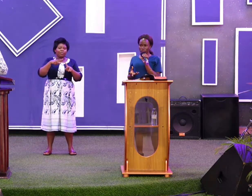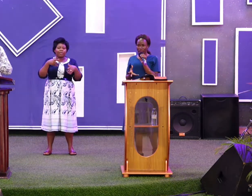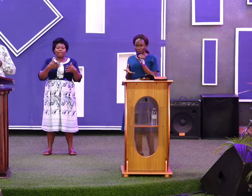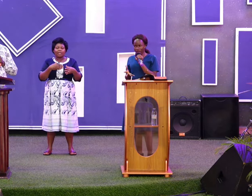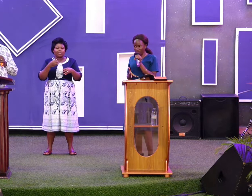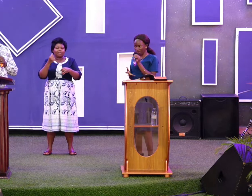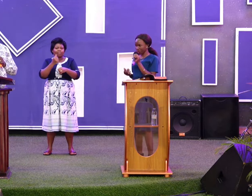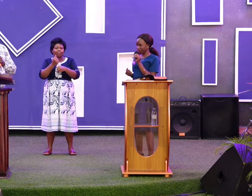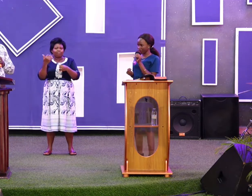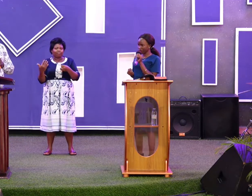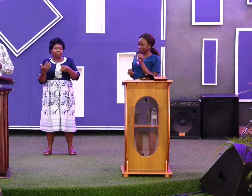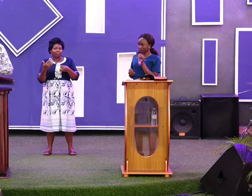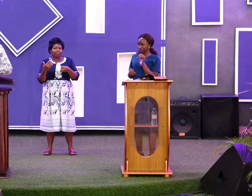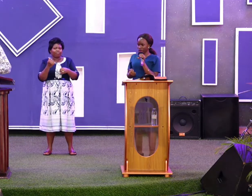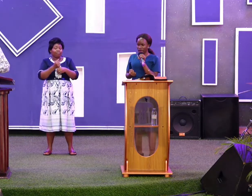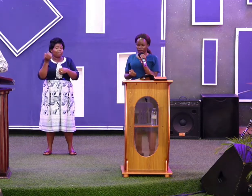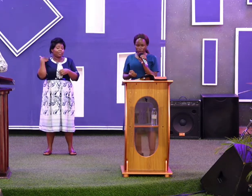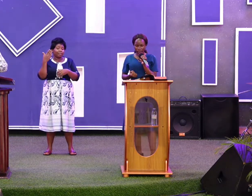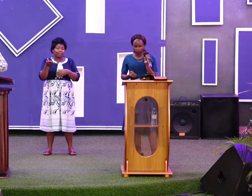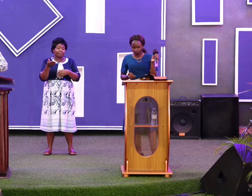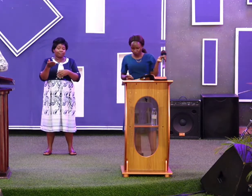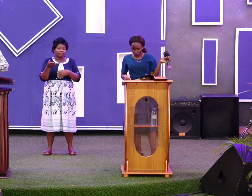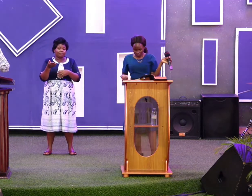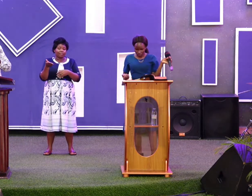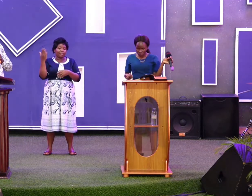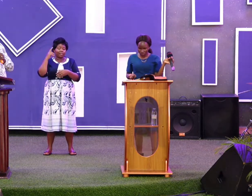Those days we had a brethren. Last week.